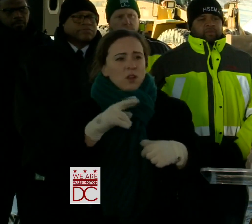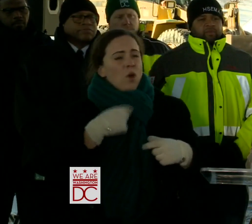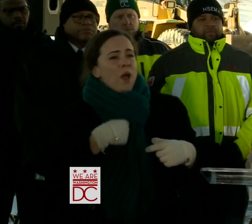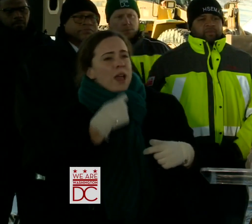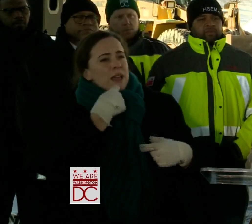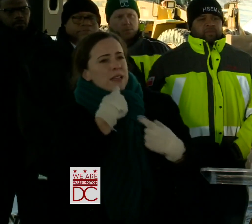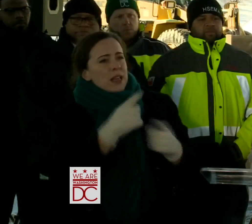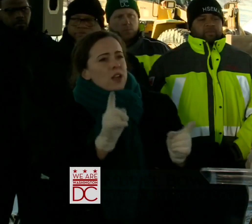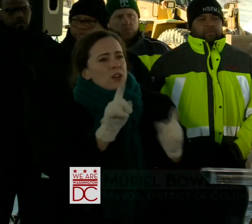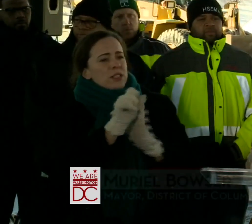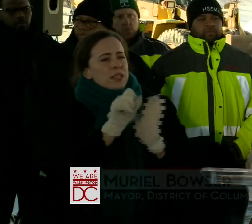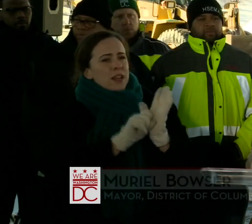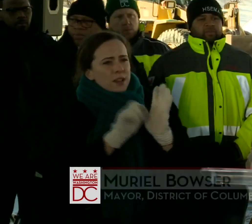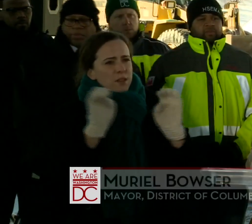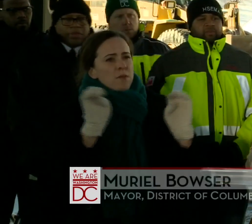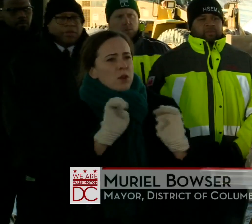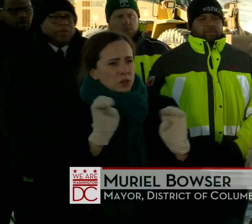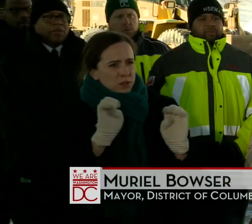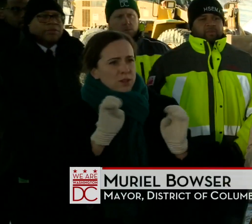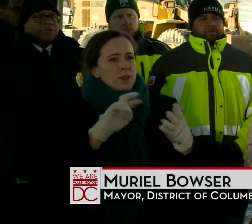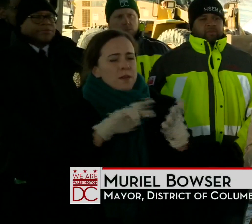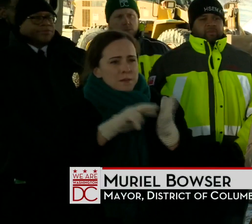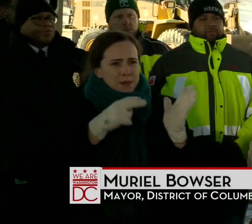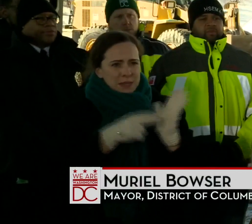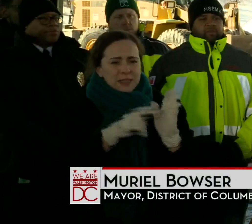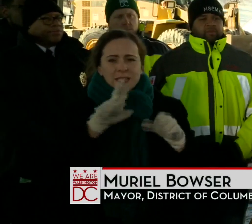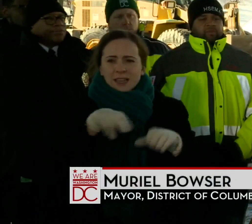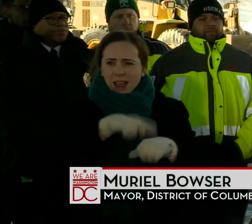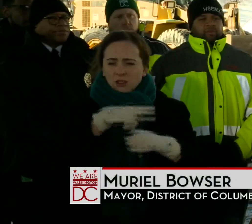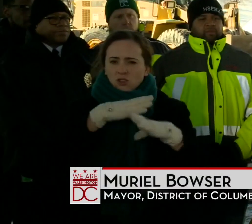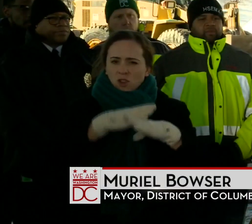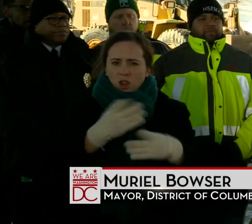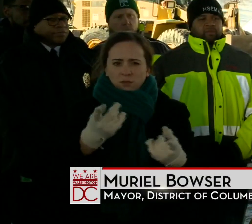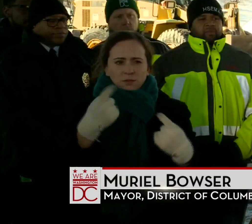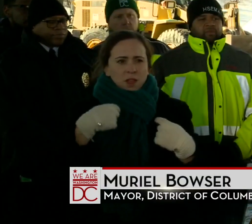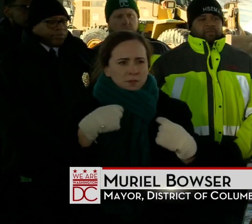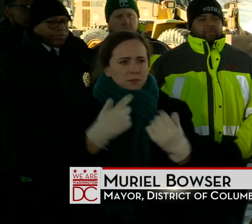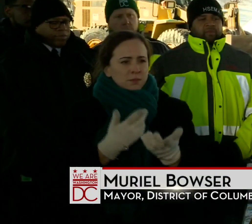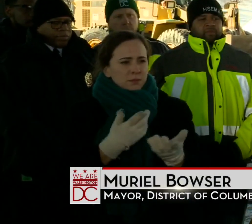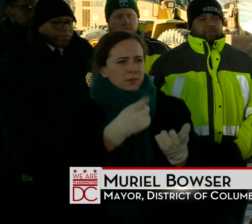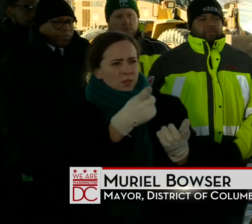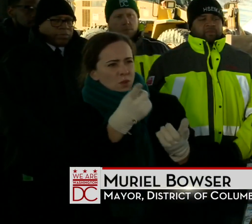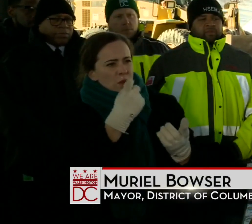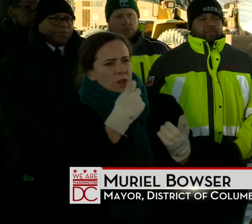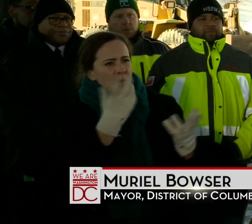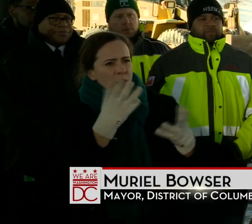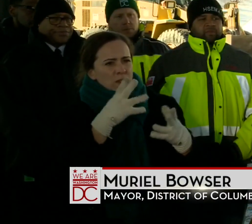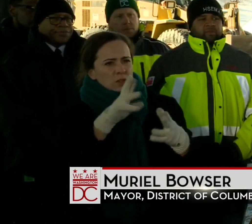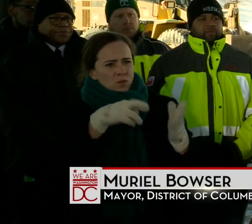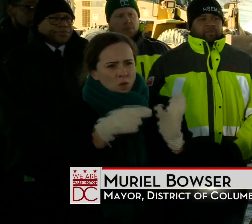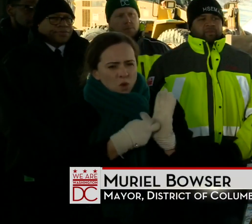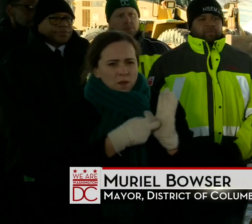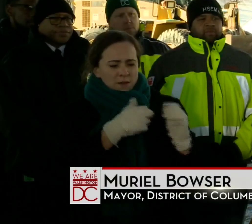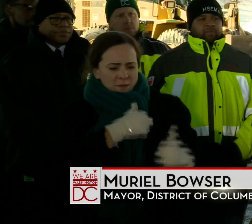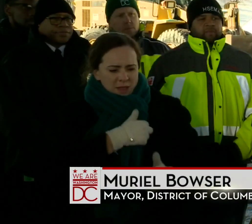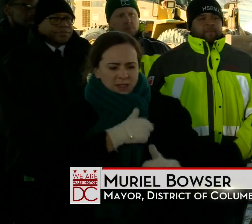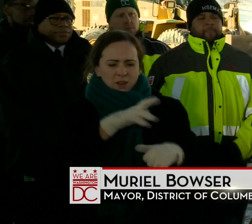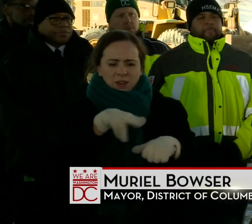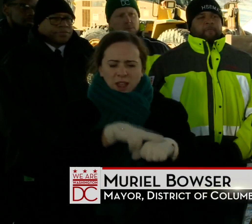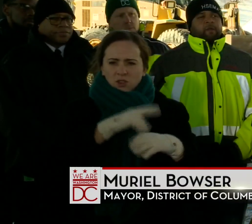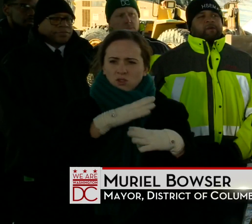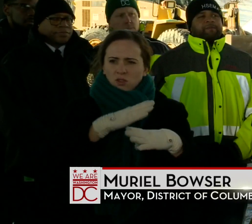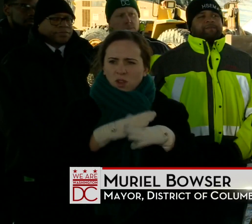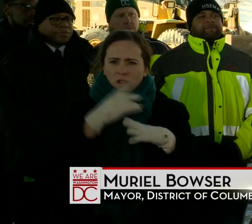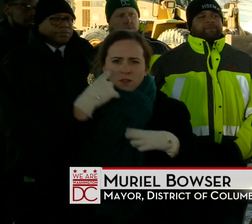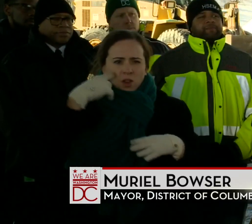of emergency, which stands up the National Guard. The question was, what's the role of the National Guard and military vehicles